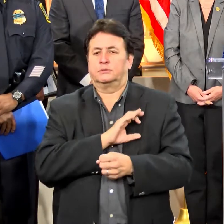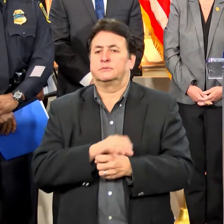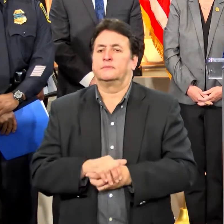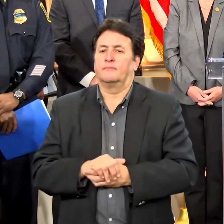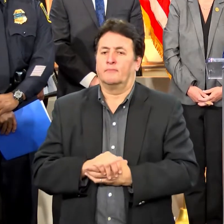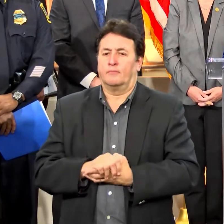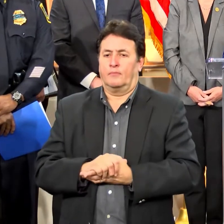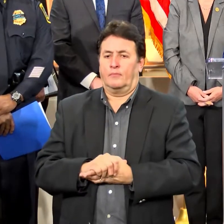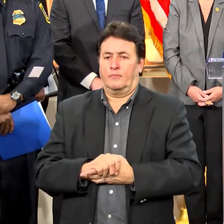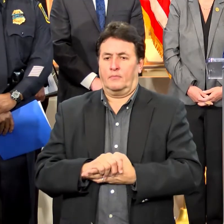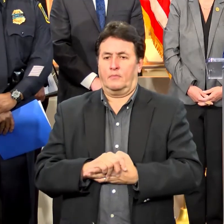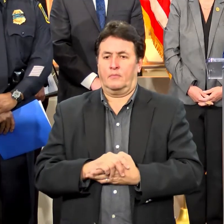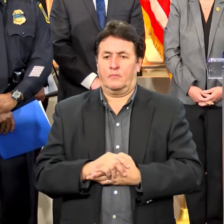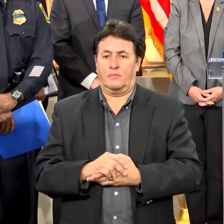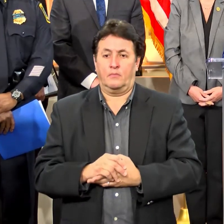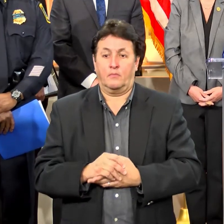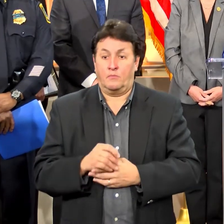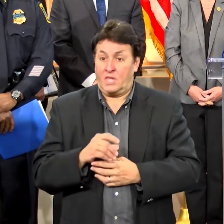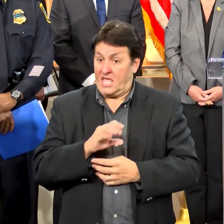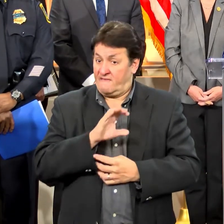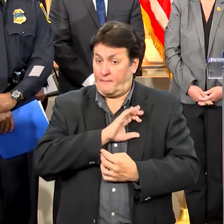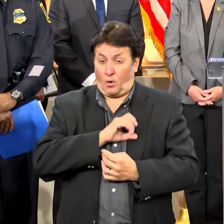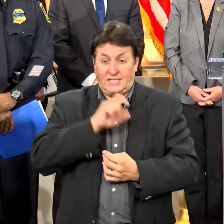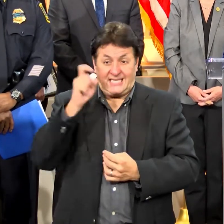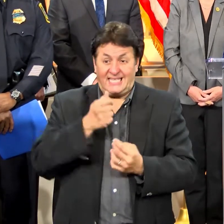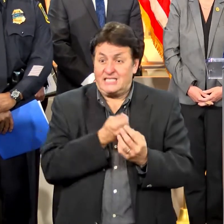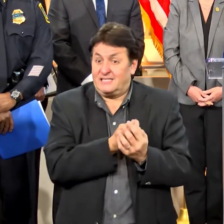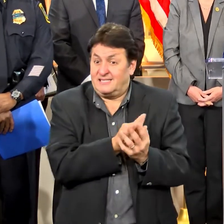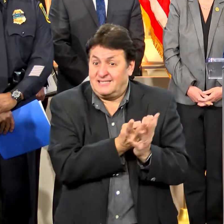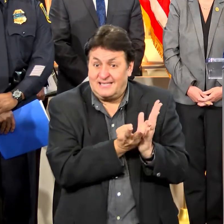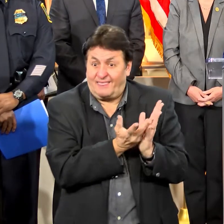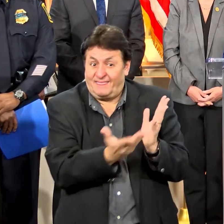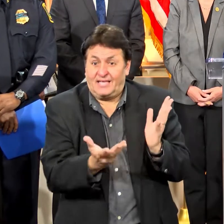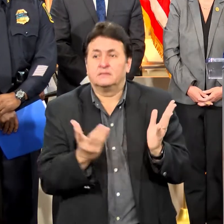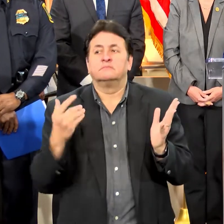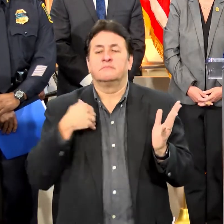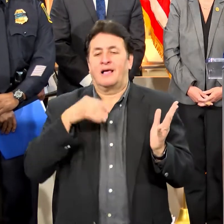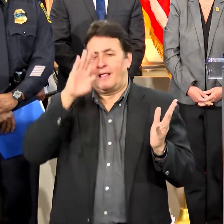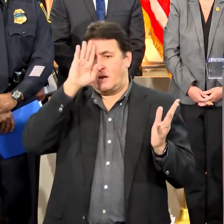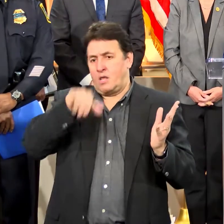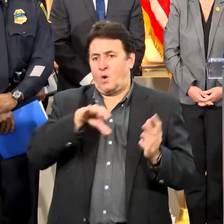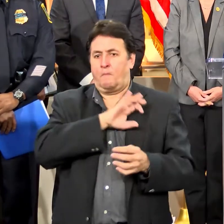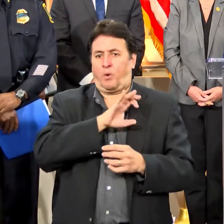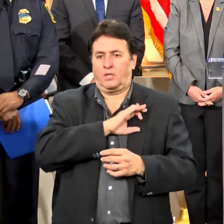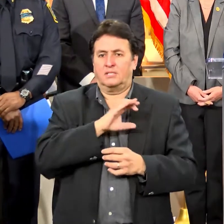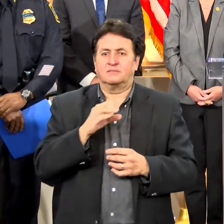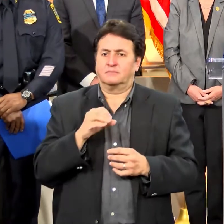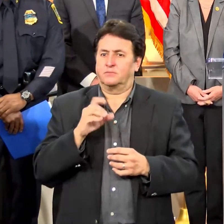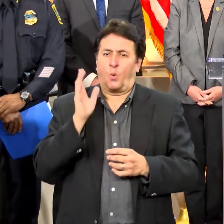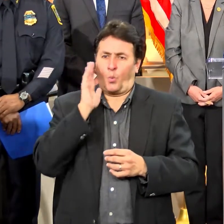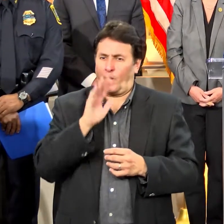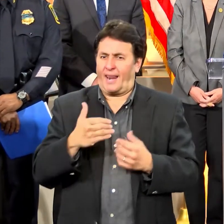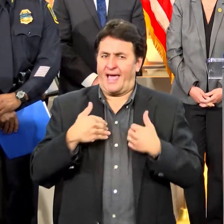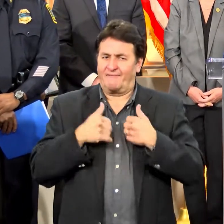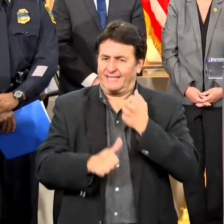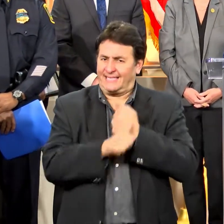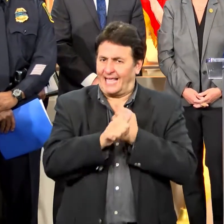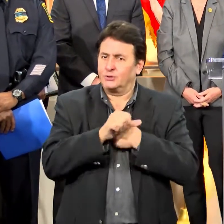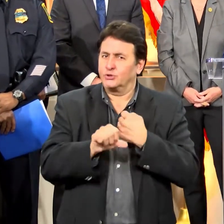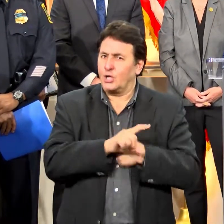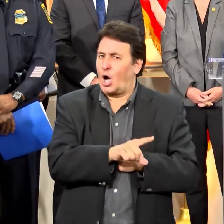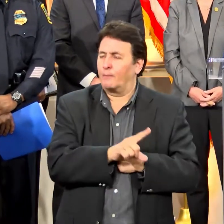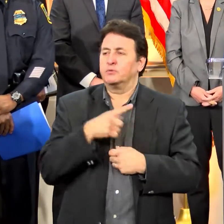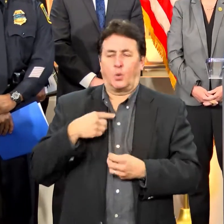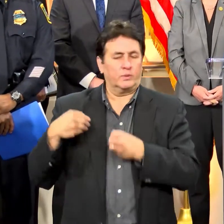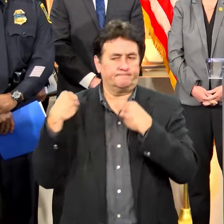them with what they need because we know that they do have an inherently dangerous job. And in